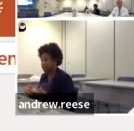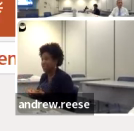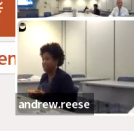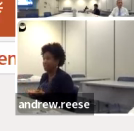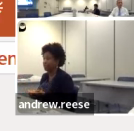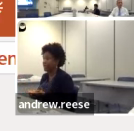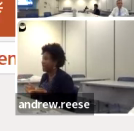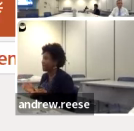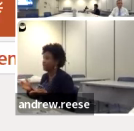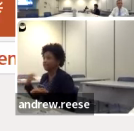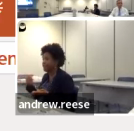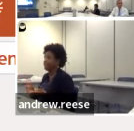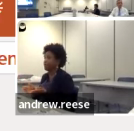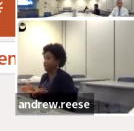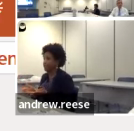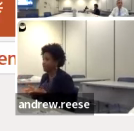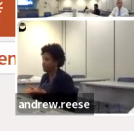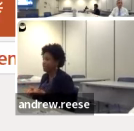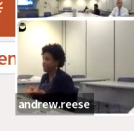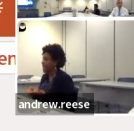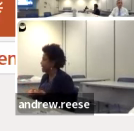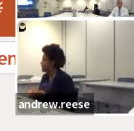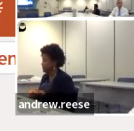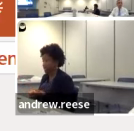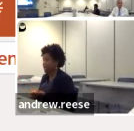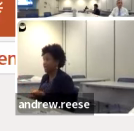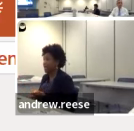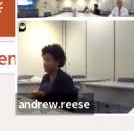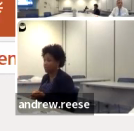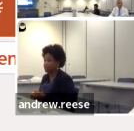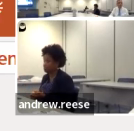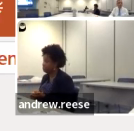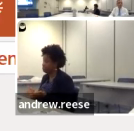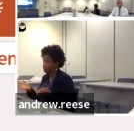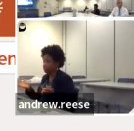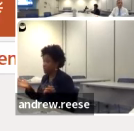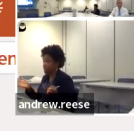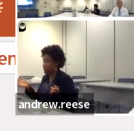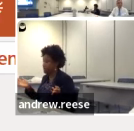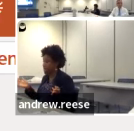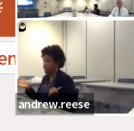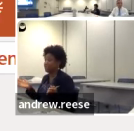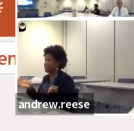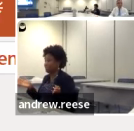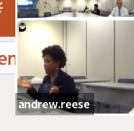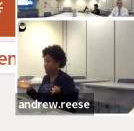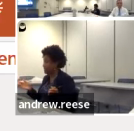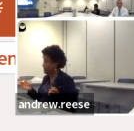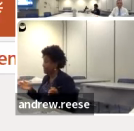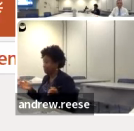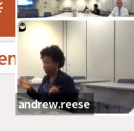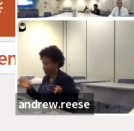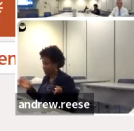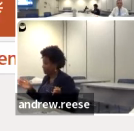anger management issues, like as a service coordinator, I had somebody that I thought, I mean, at some point,